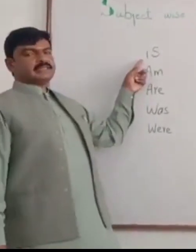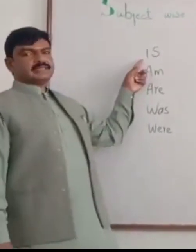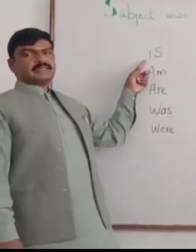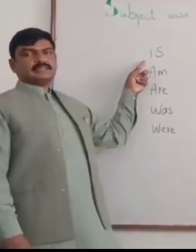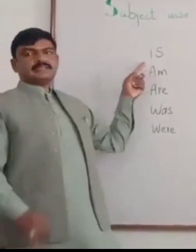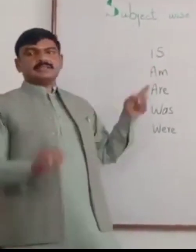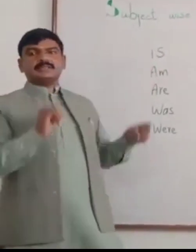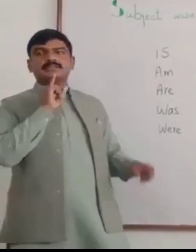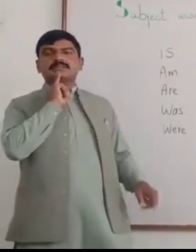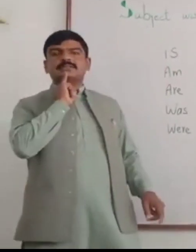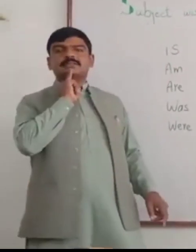is